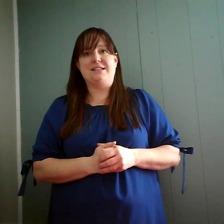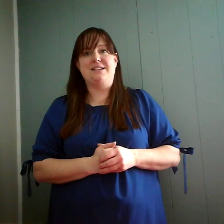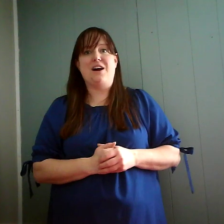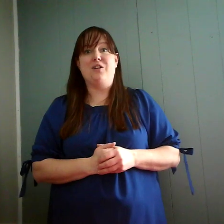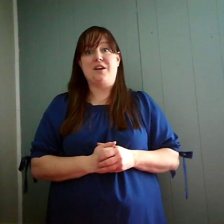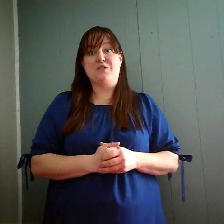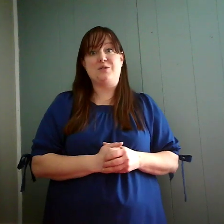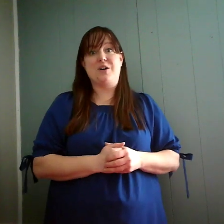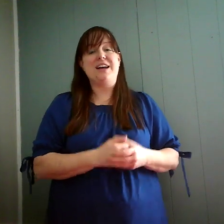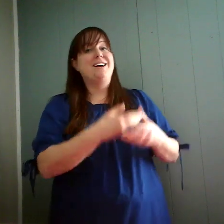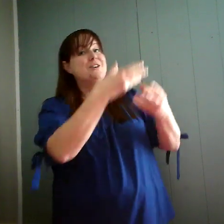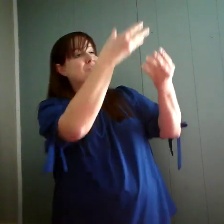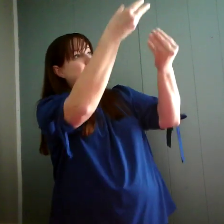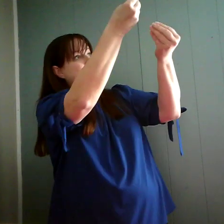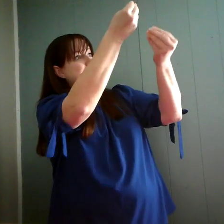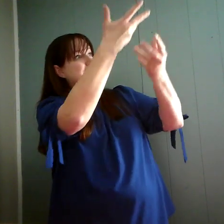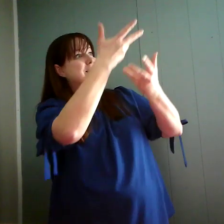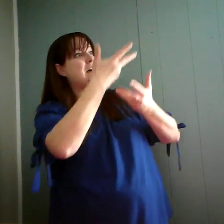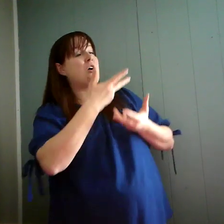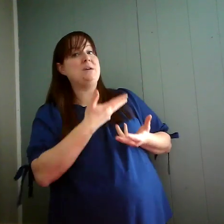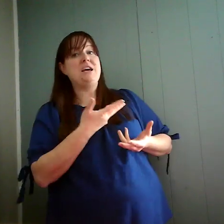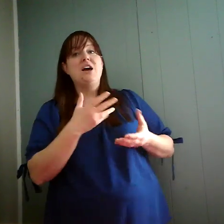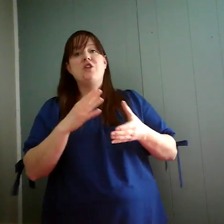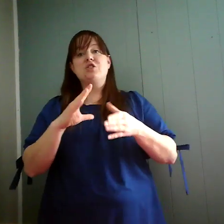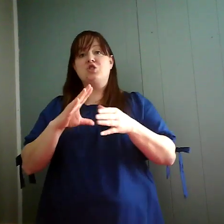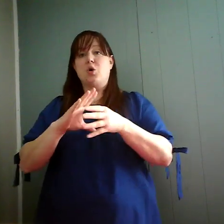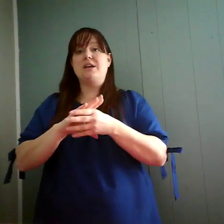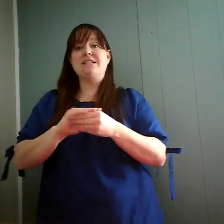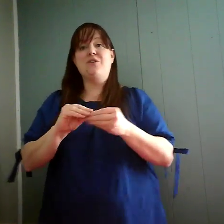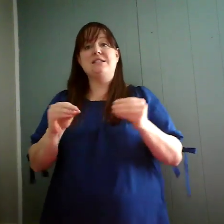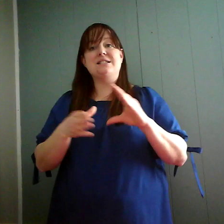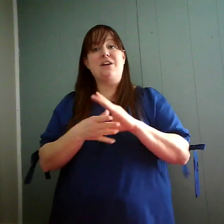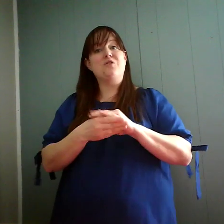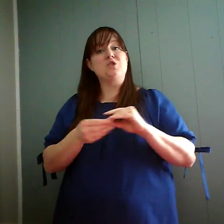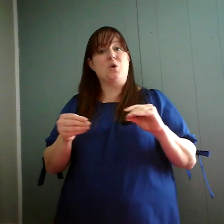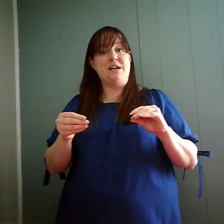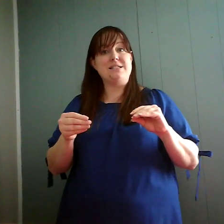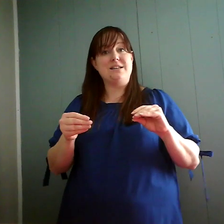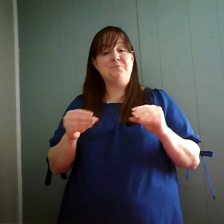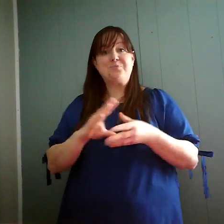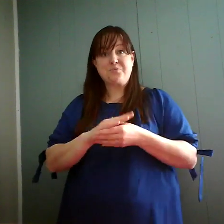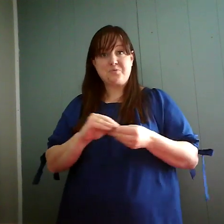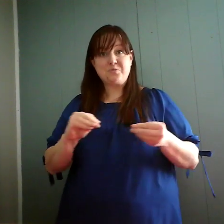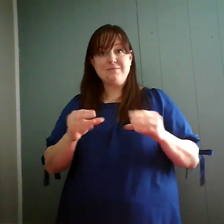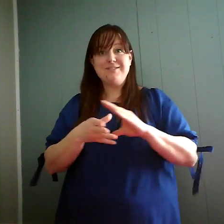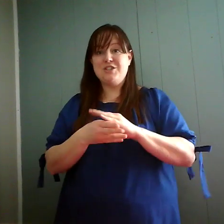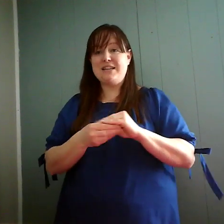to tell a lot of the story. So we're going to say, tell me the stories. Now this is the sign for stories. Just like that, we're